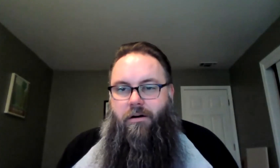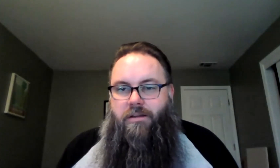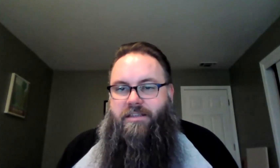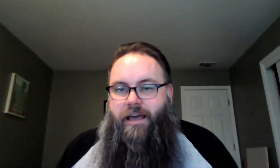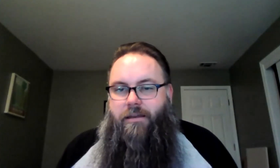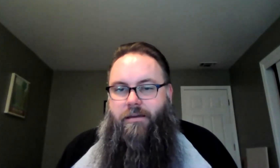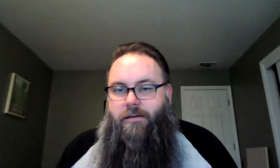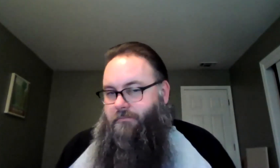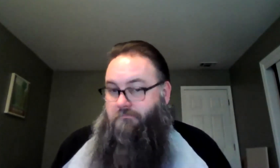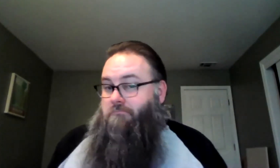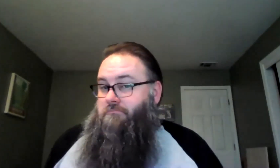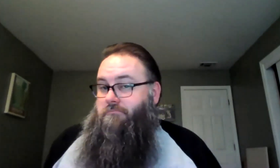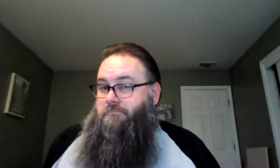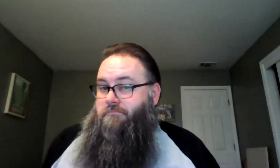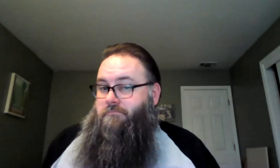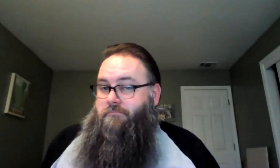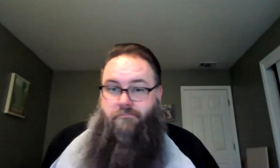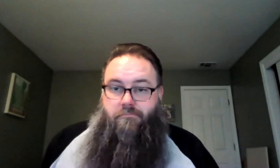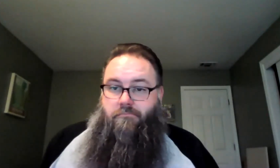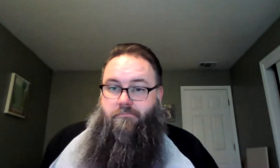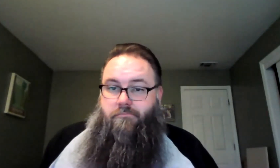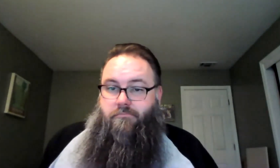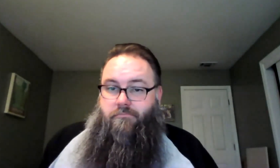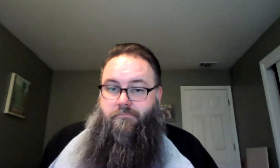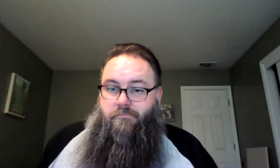add on to that.